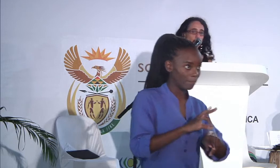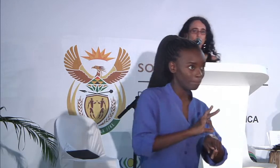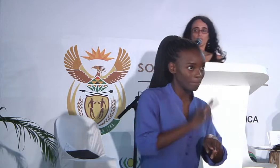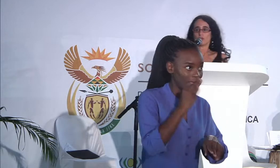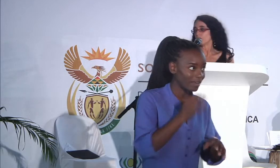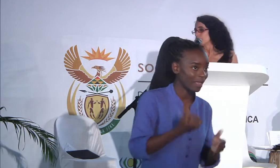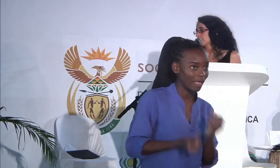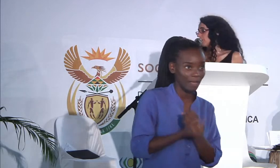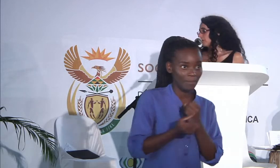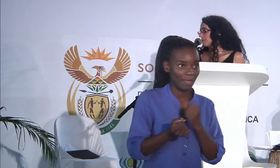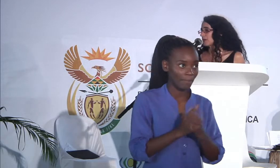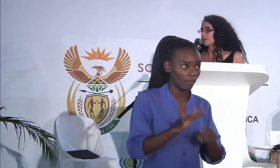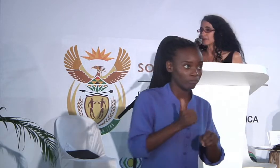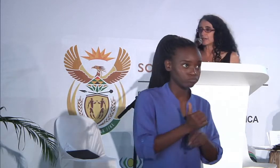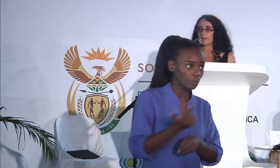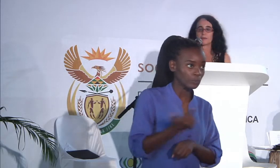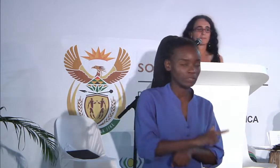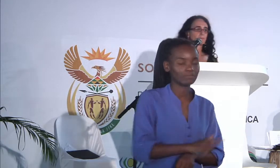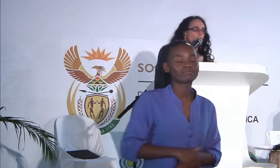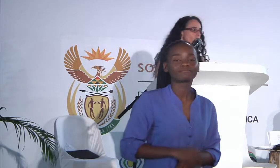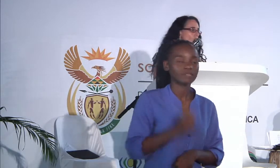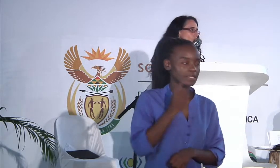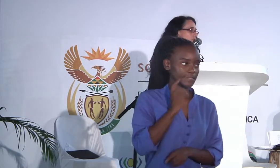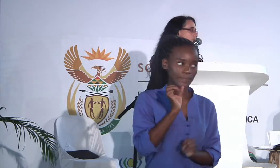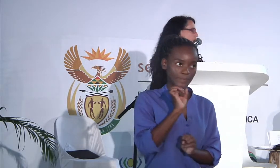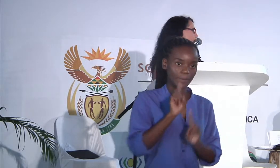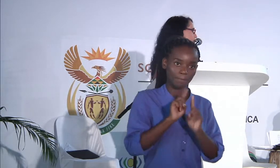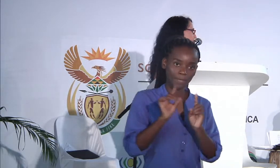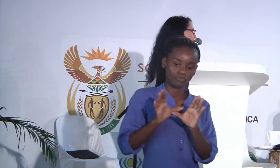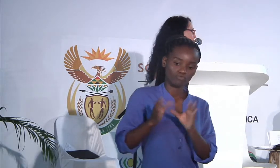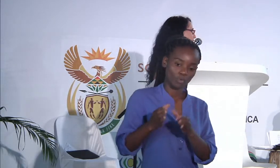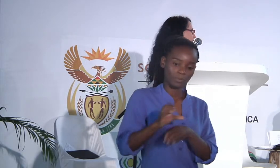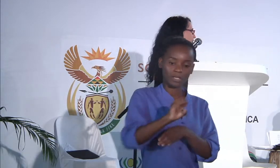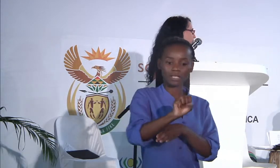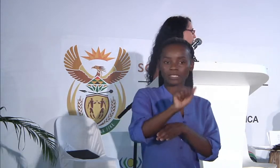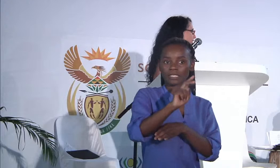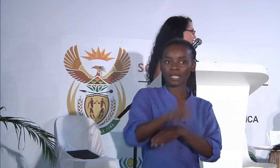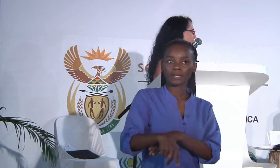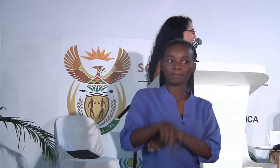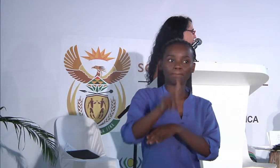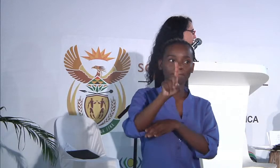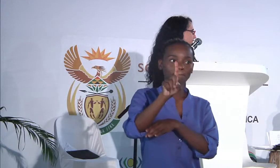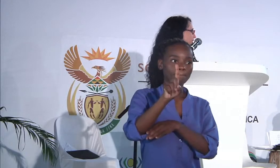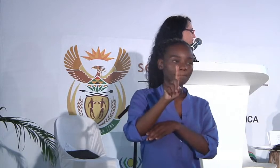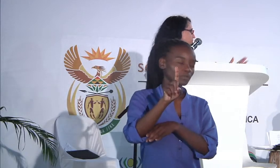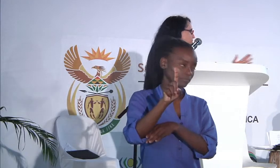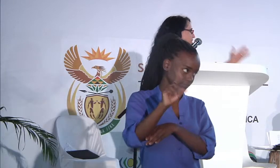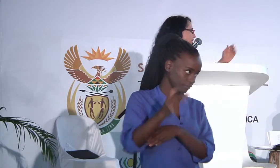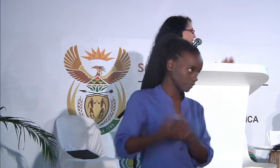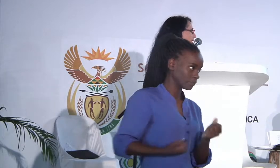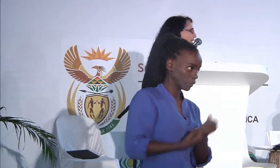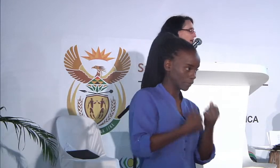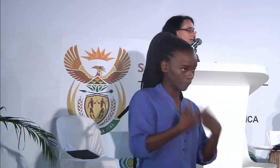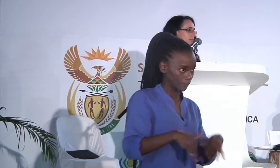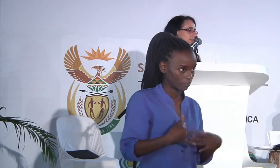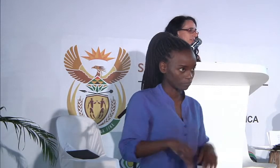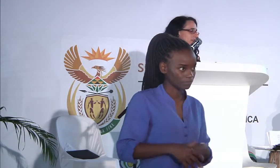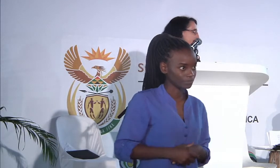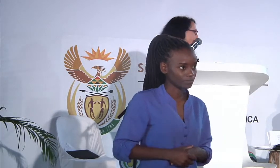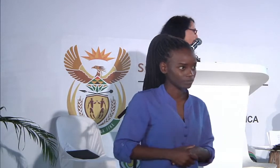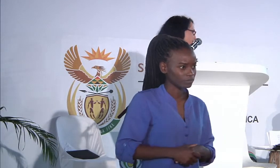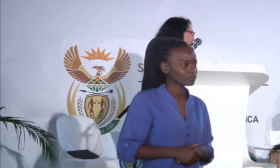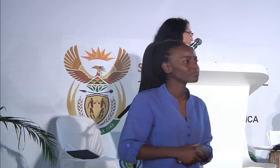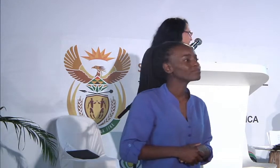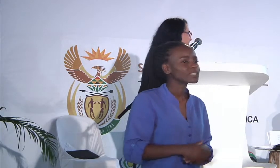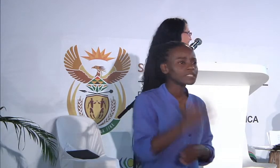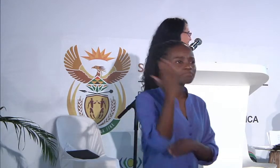in all, Program Director, all of those who have spoken so eloquently today, including our MEC, who I